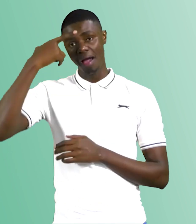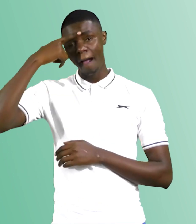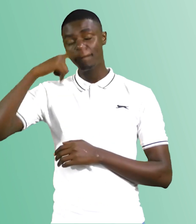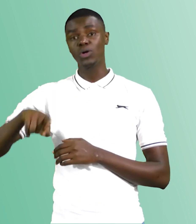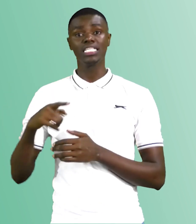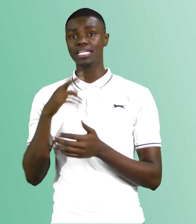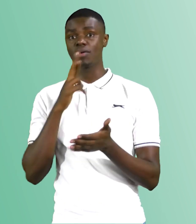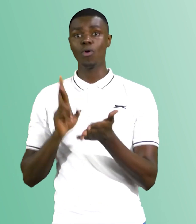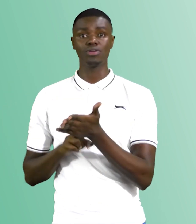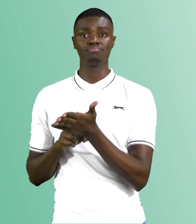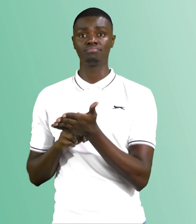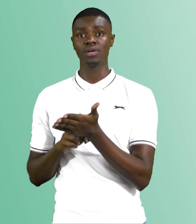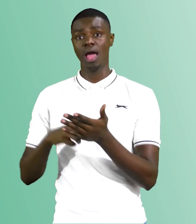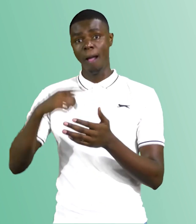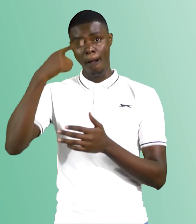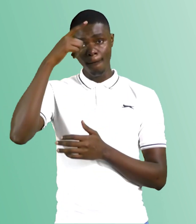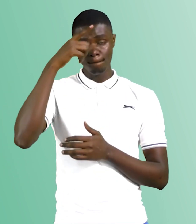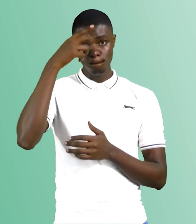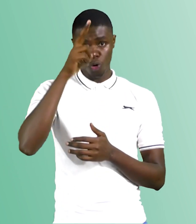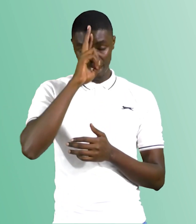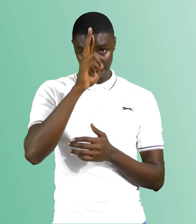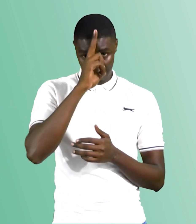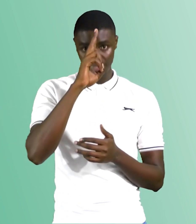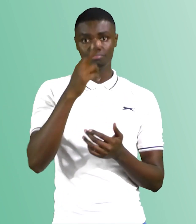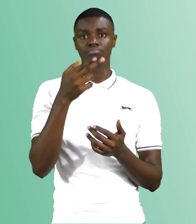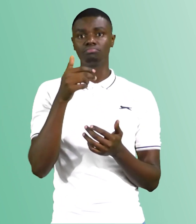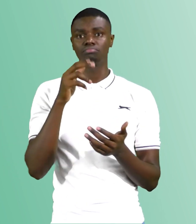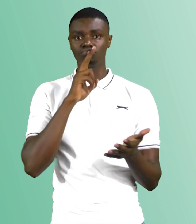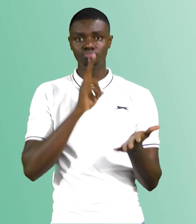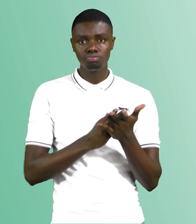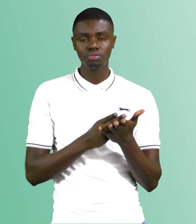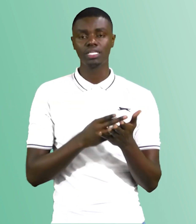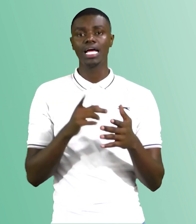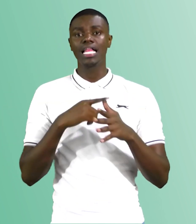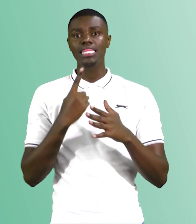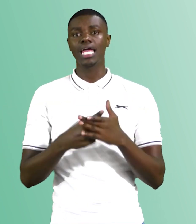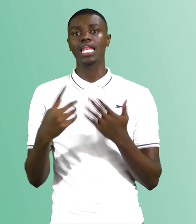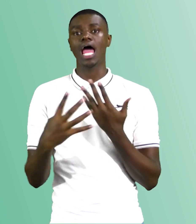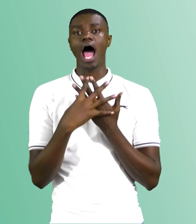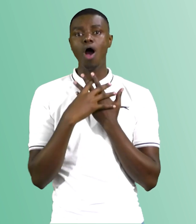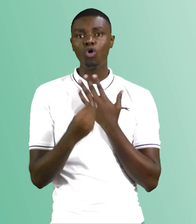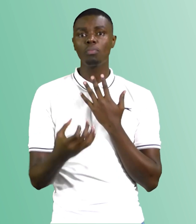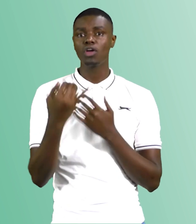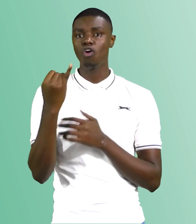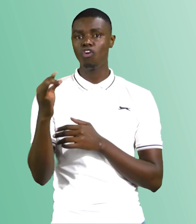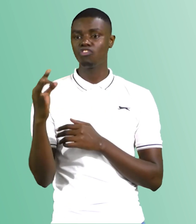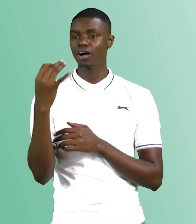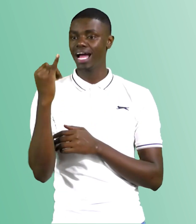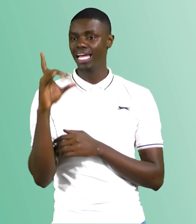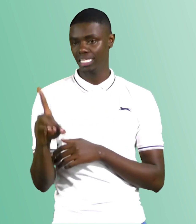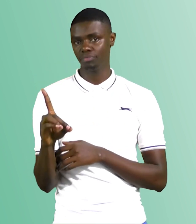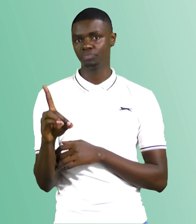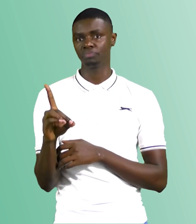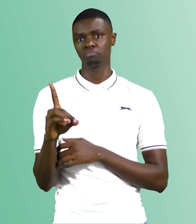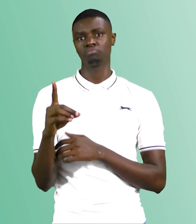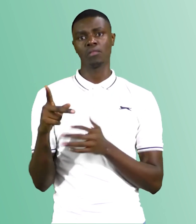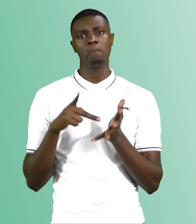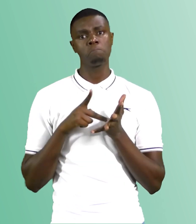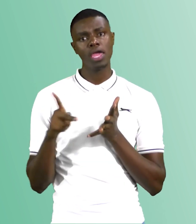a police abstract, police affidavit, and a copy of the national identity card. The